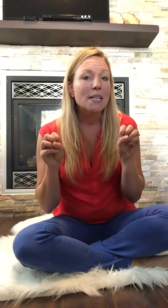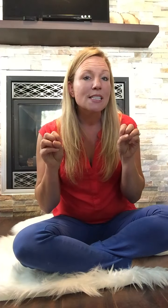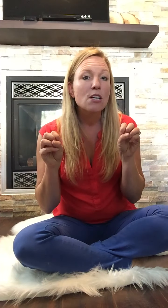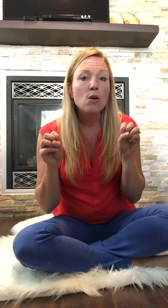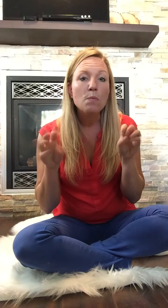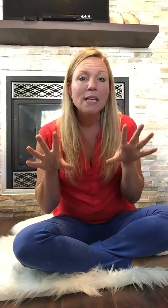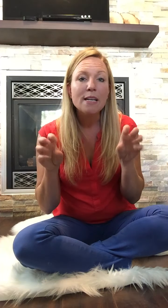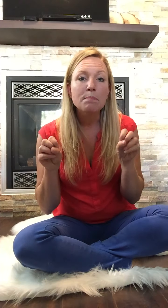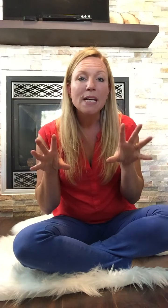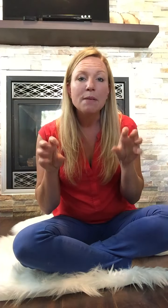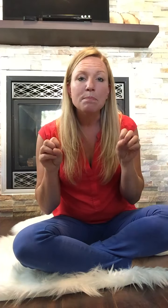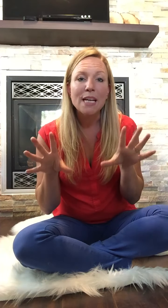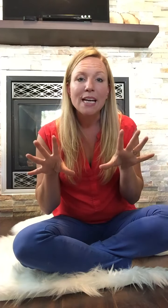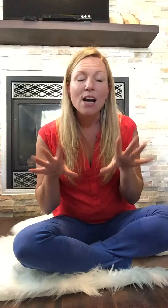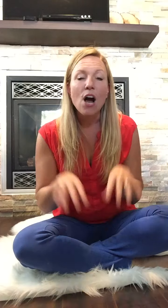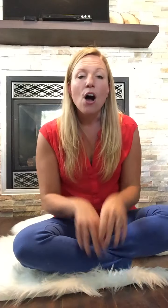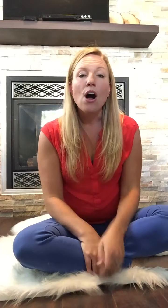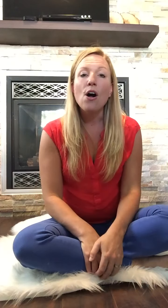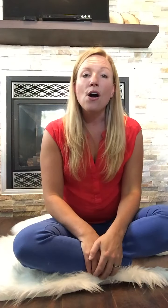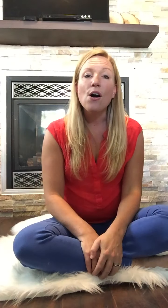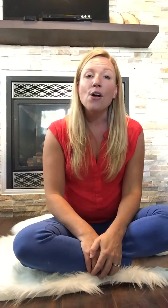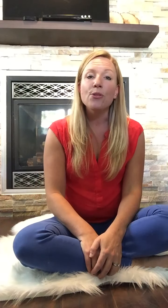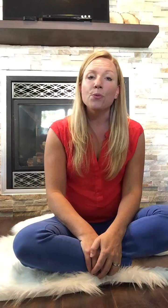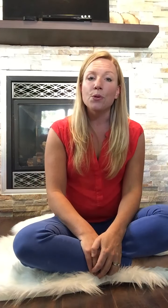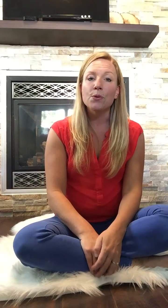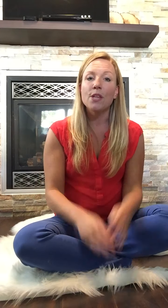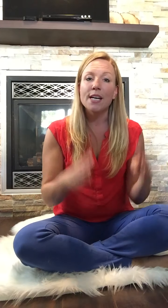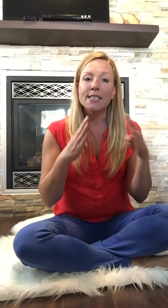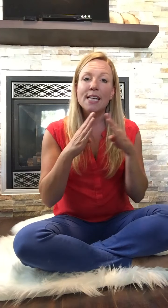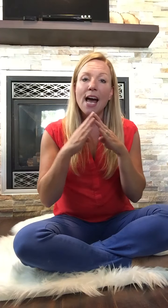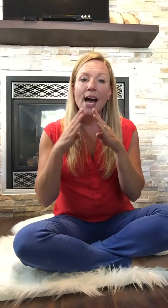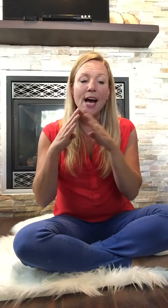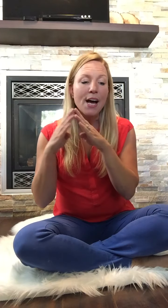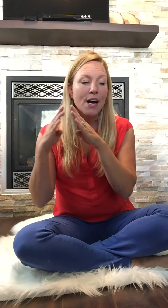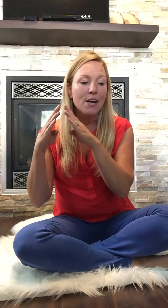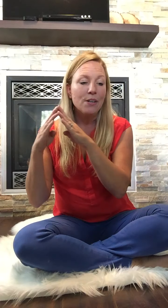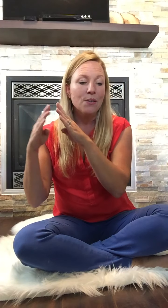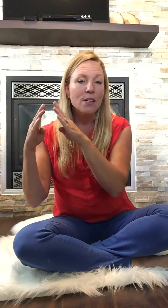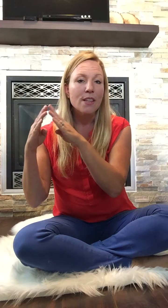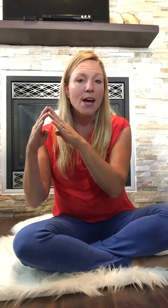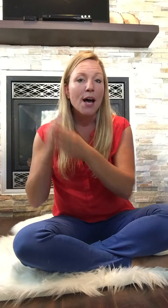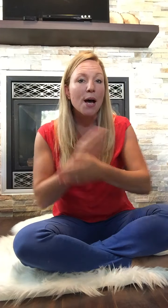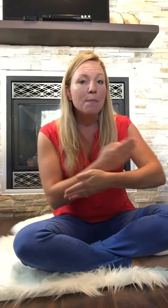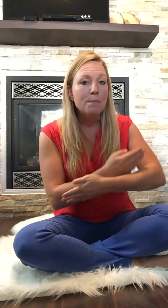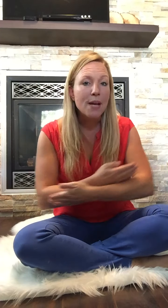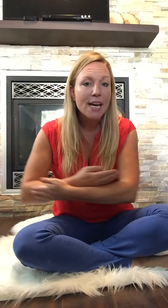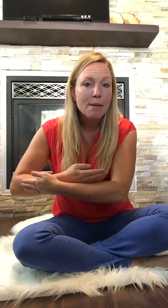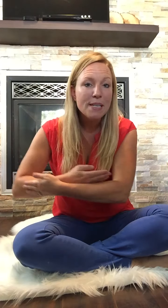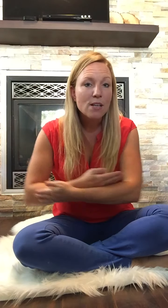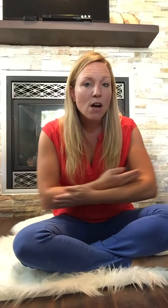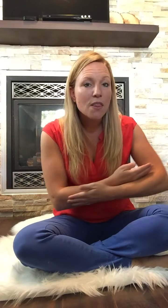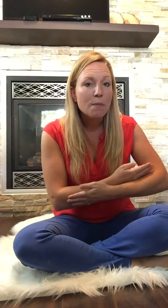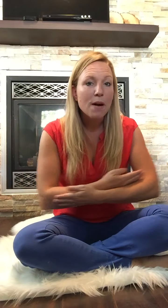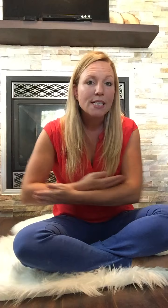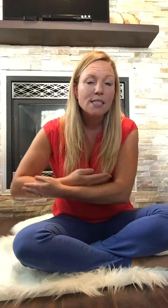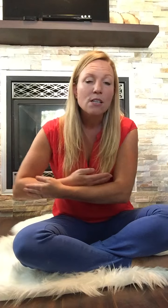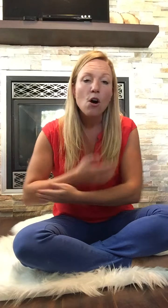bus go blink, blink, blink, all through the town. The babies on the bus